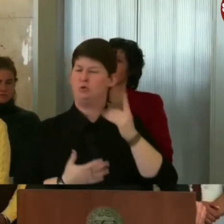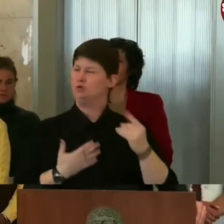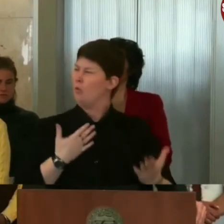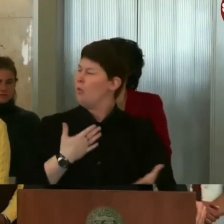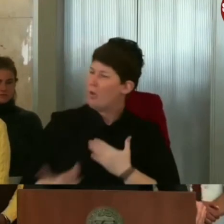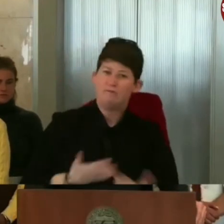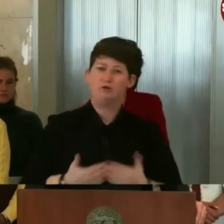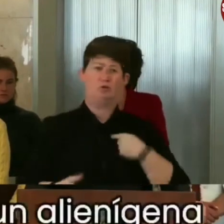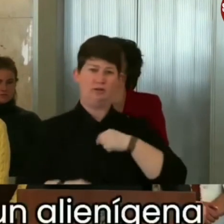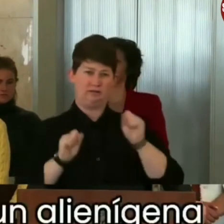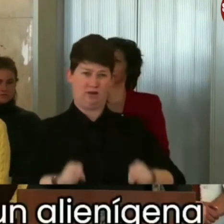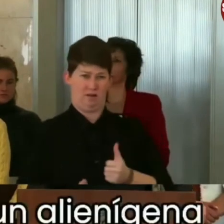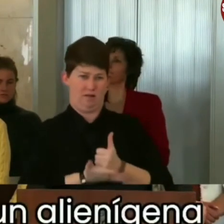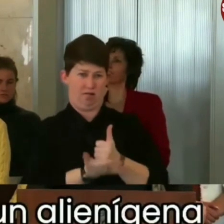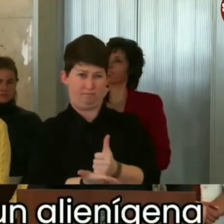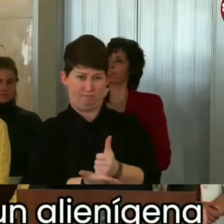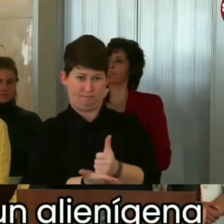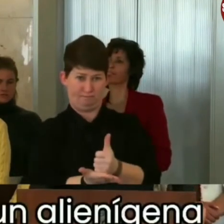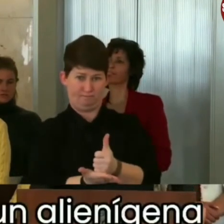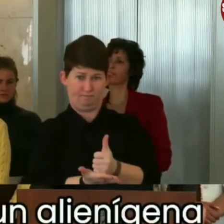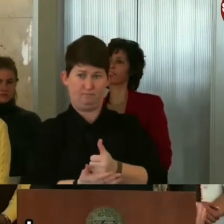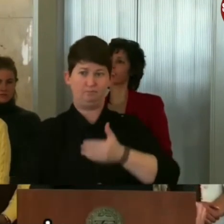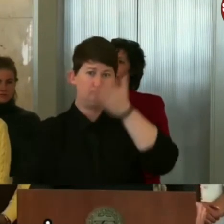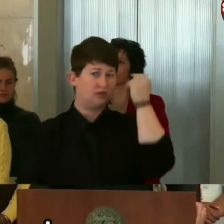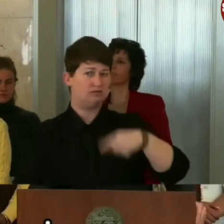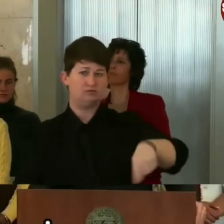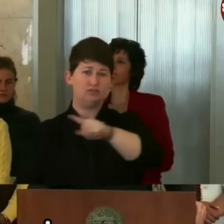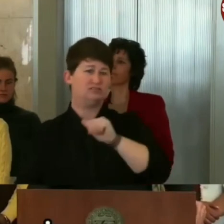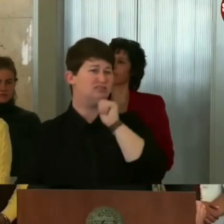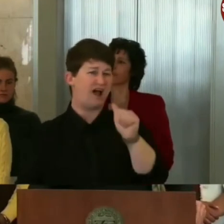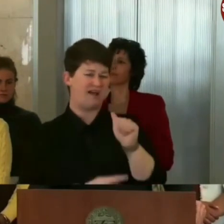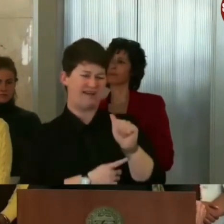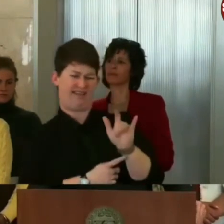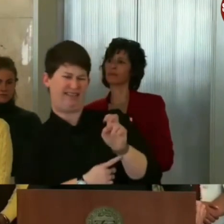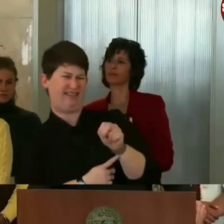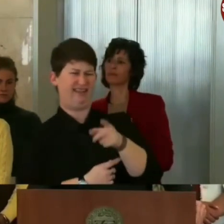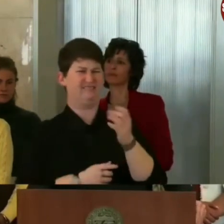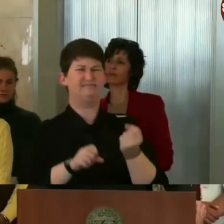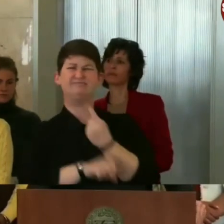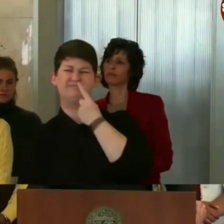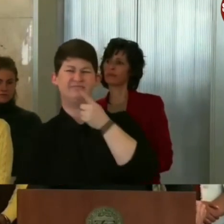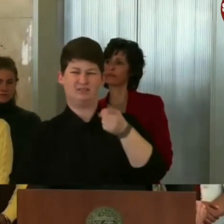help. Because you're not an alien in our city, you're a neighbor.